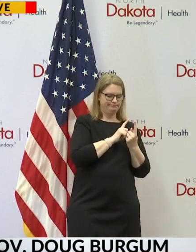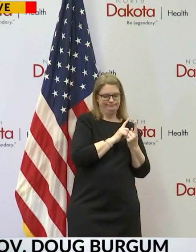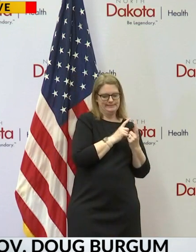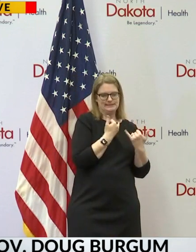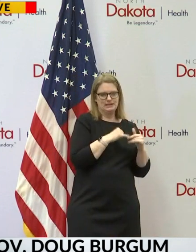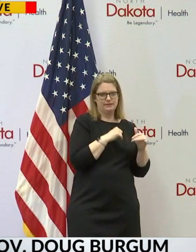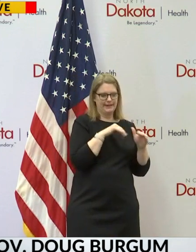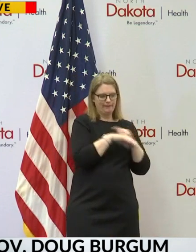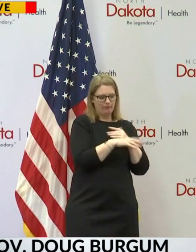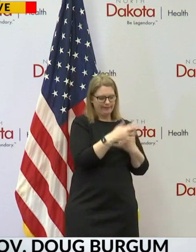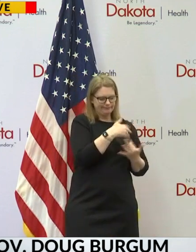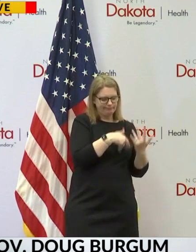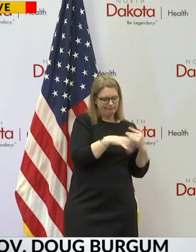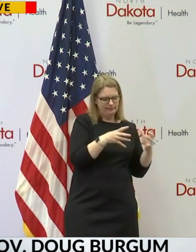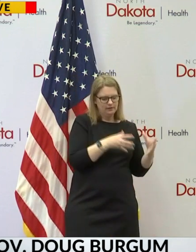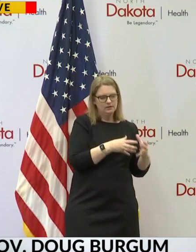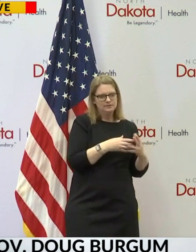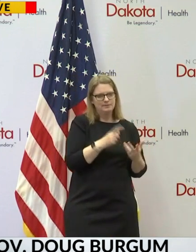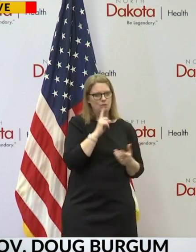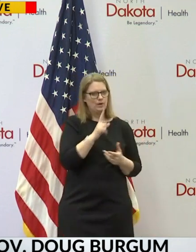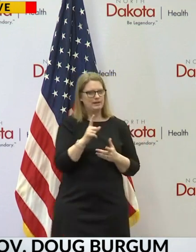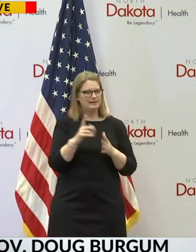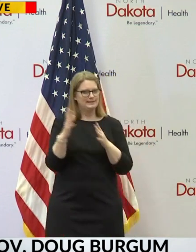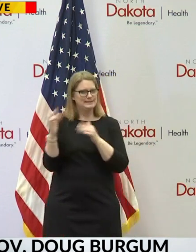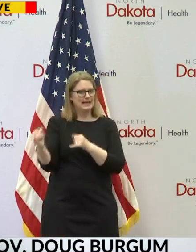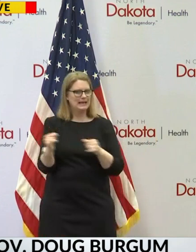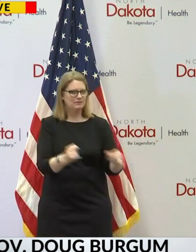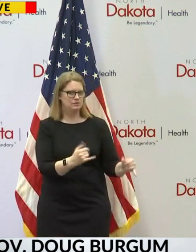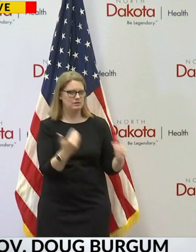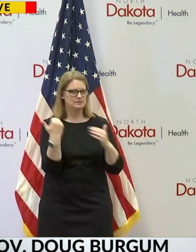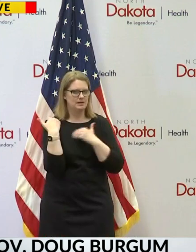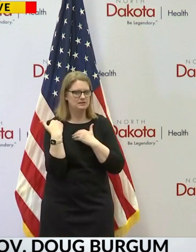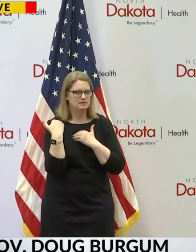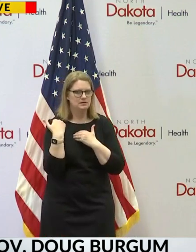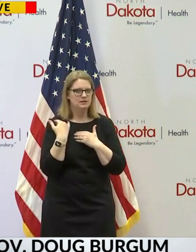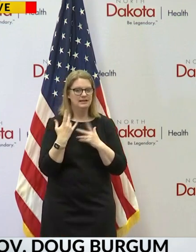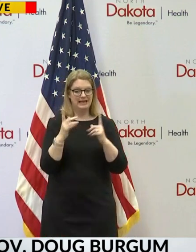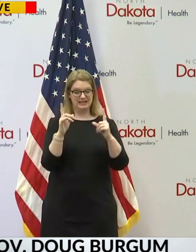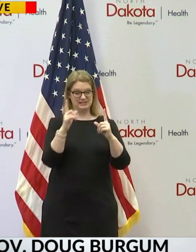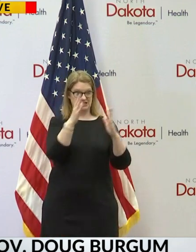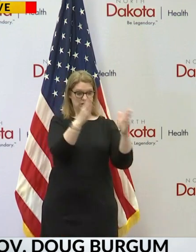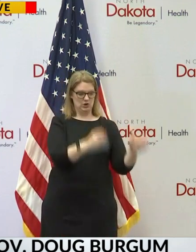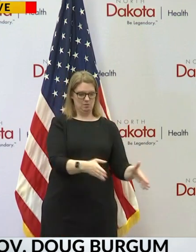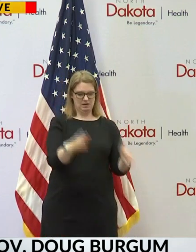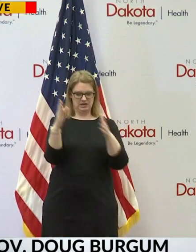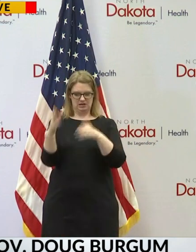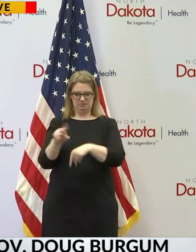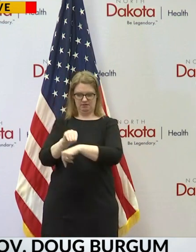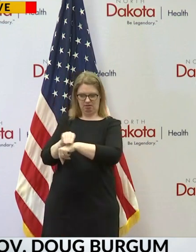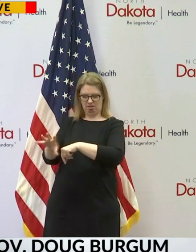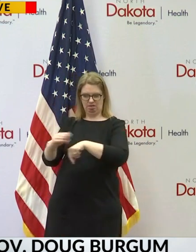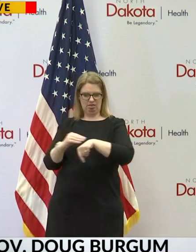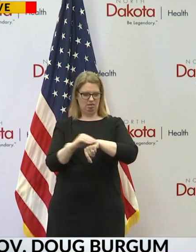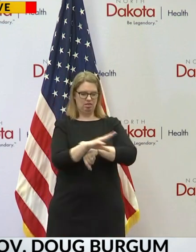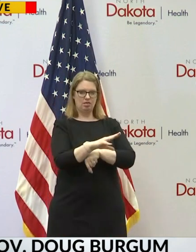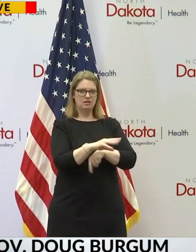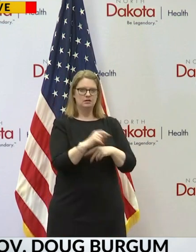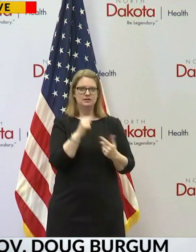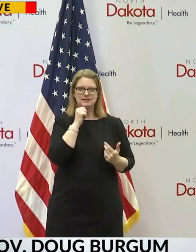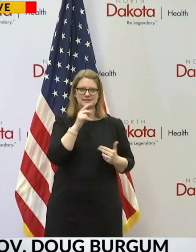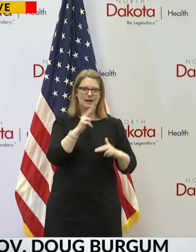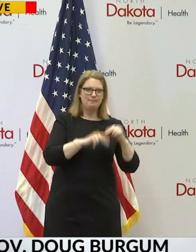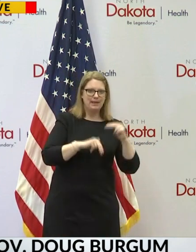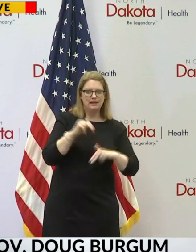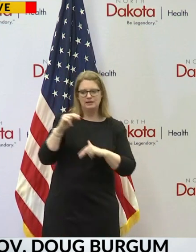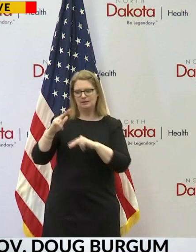really comes back to individual responsibility that determines, because it's human to human transmission. It's not building to building or road to road or car to